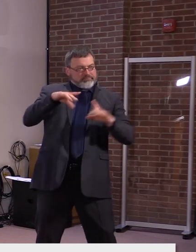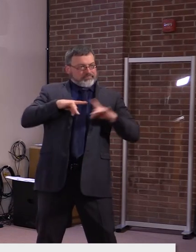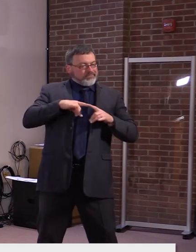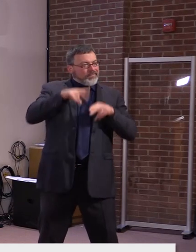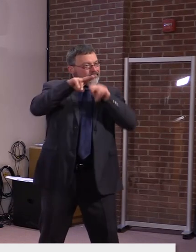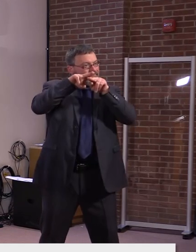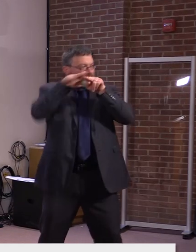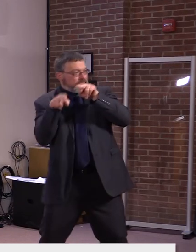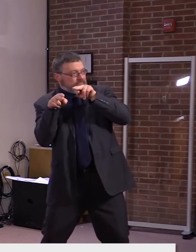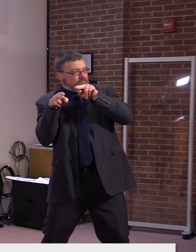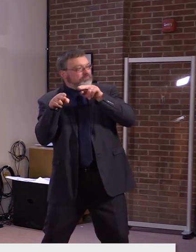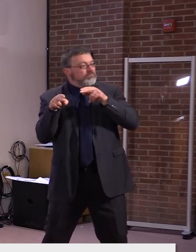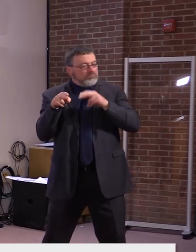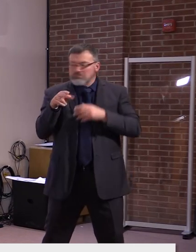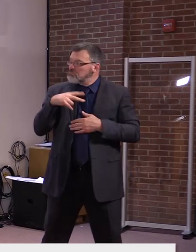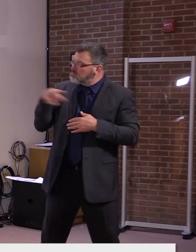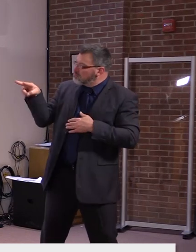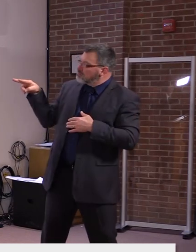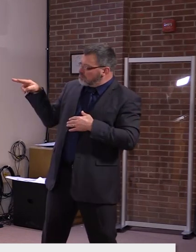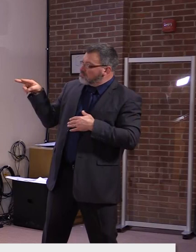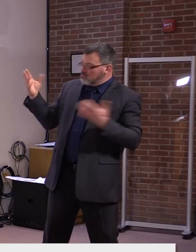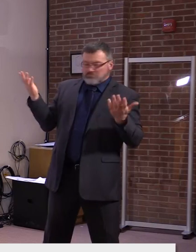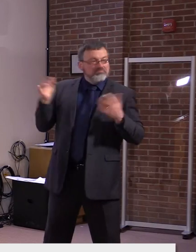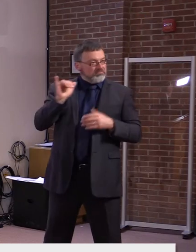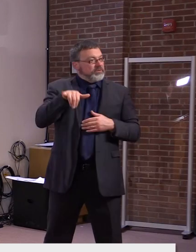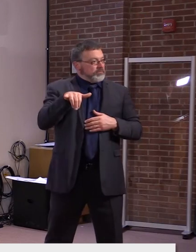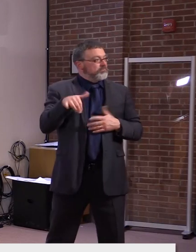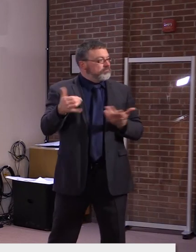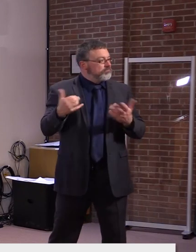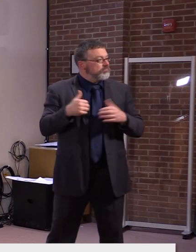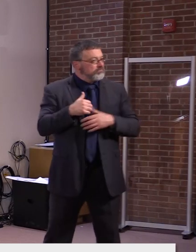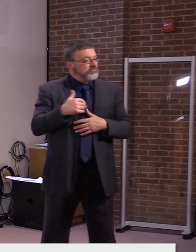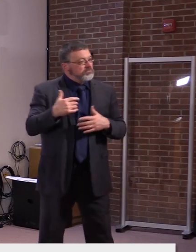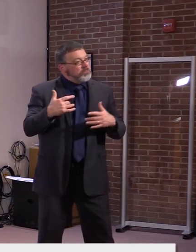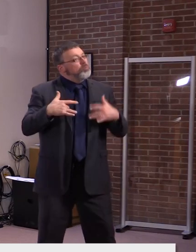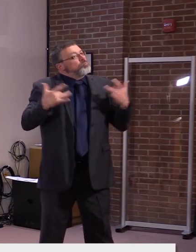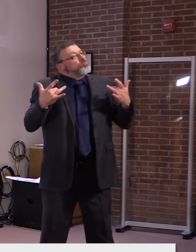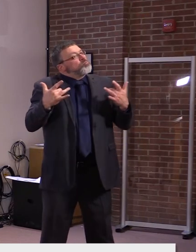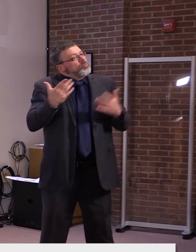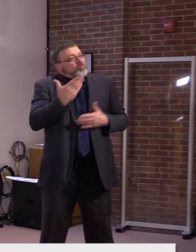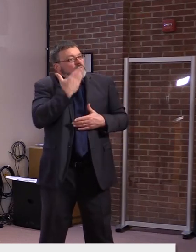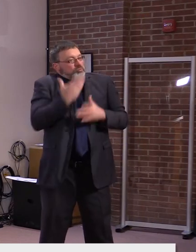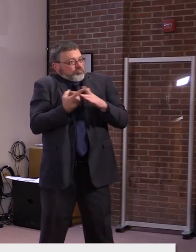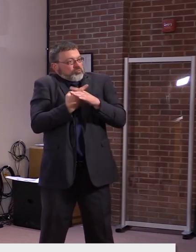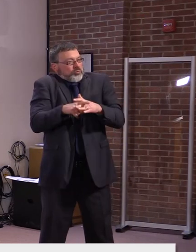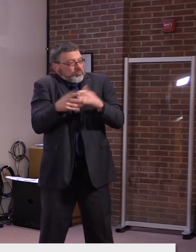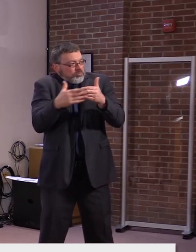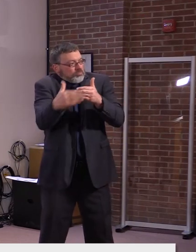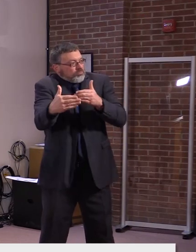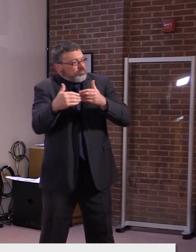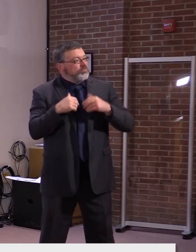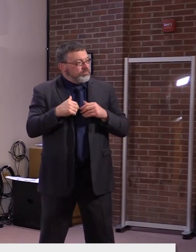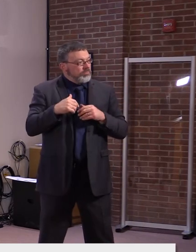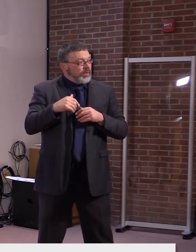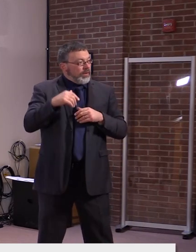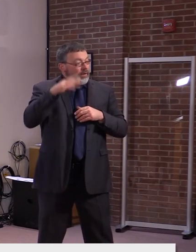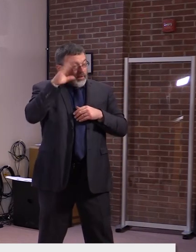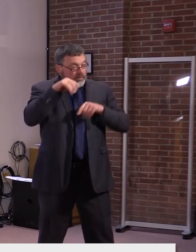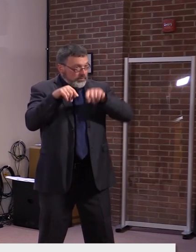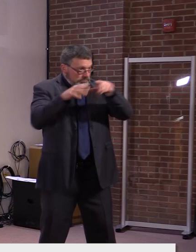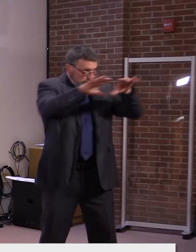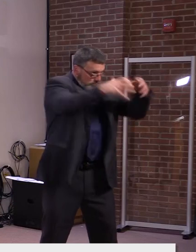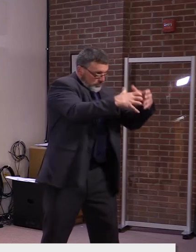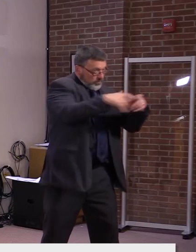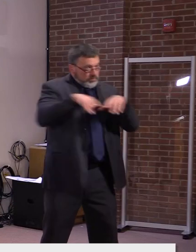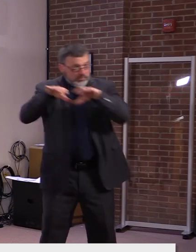So that is certainly a favorable sign as well. When we look at the rates between those who are not fully vaccinated and those who are fully